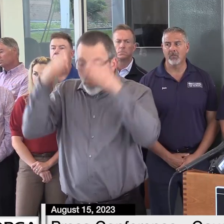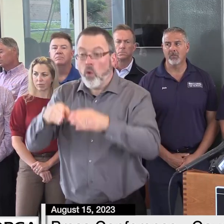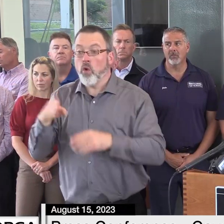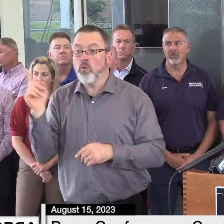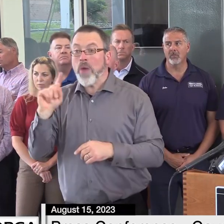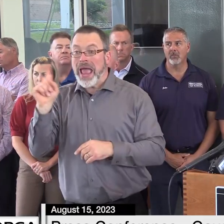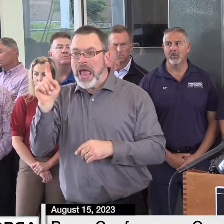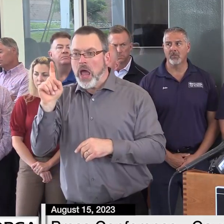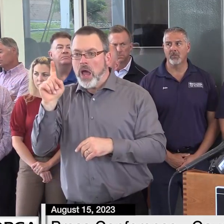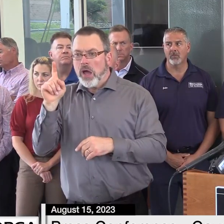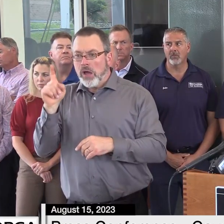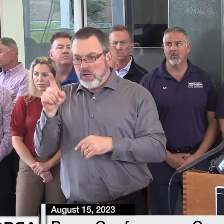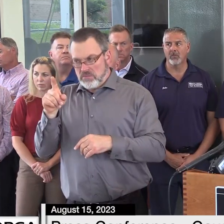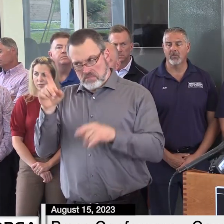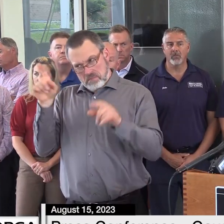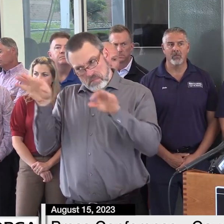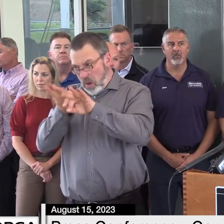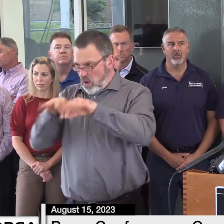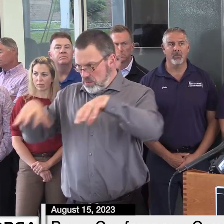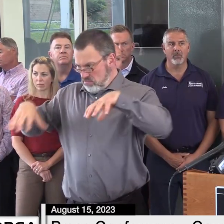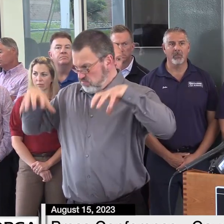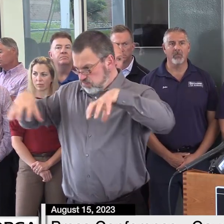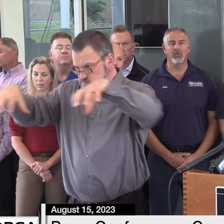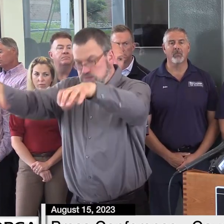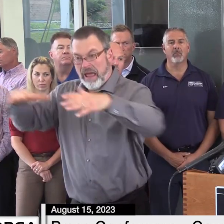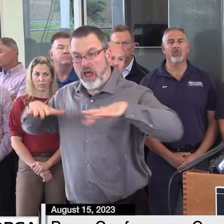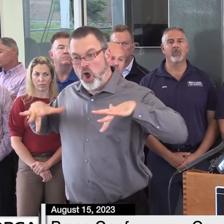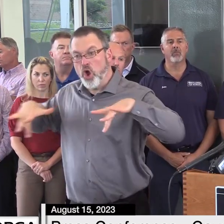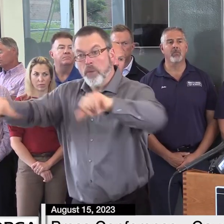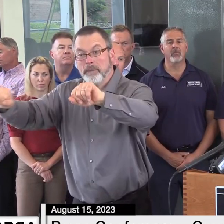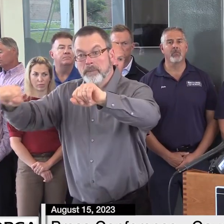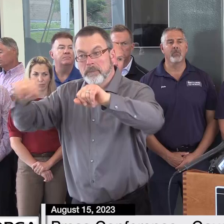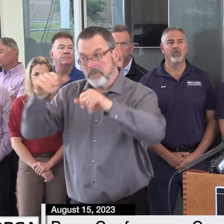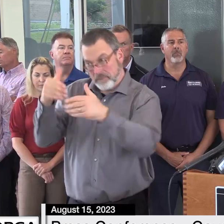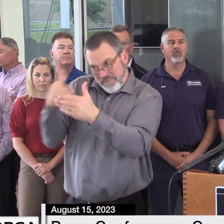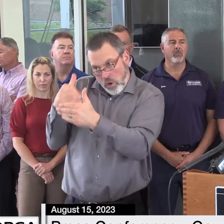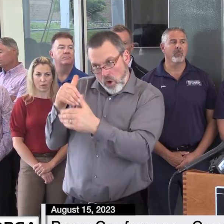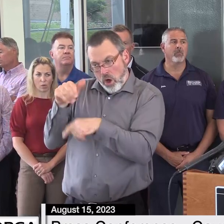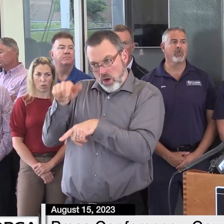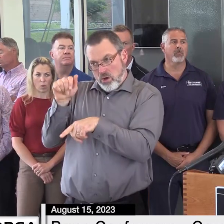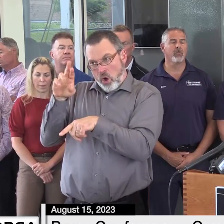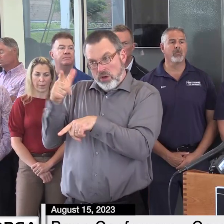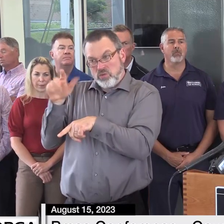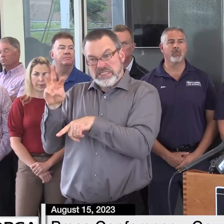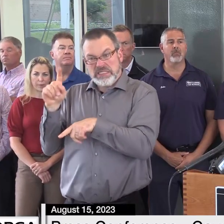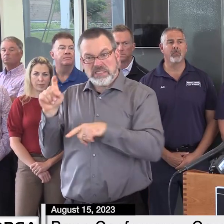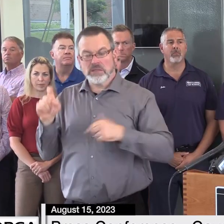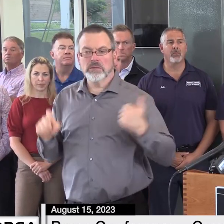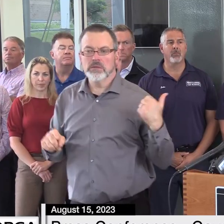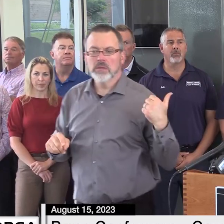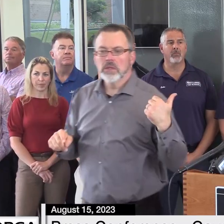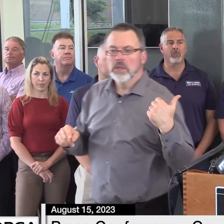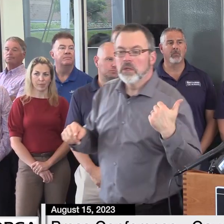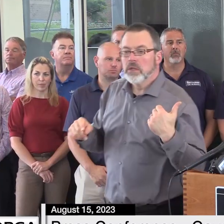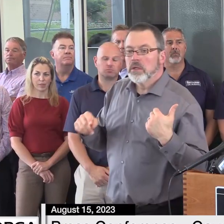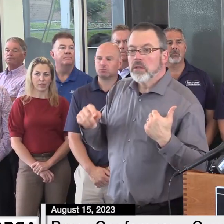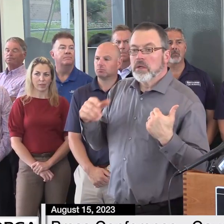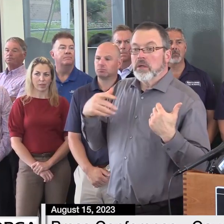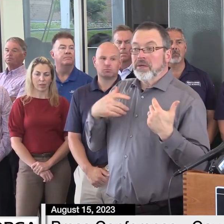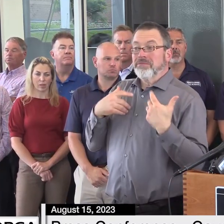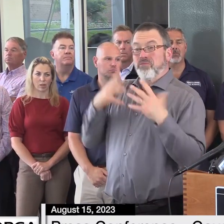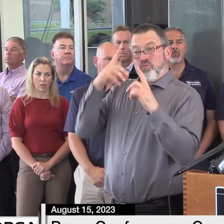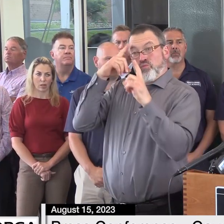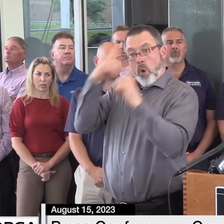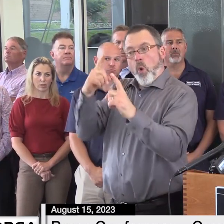that need to be cleaned up on the 26th or by a certain date before the 26th. Yeah, we're trying, we would like to get most of the